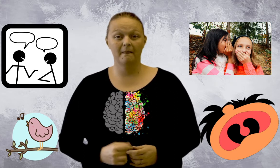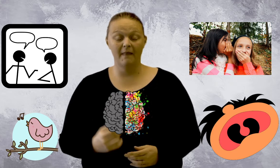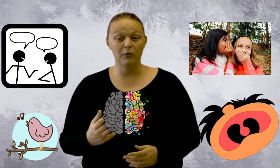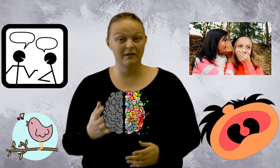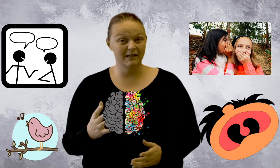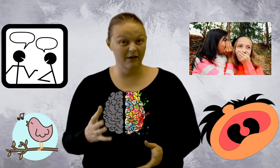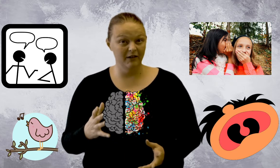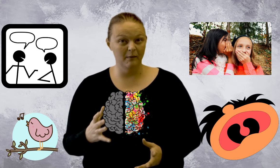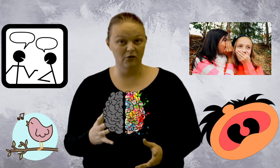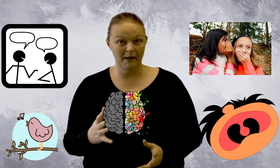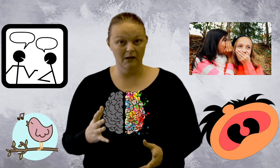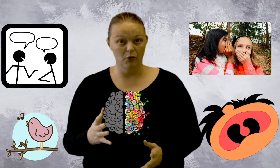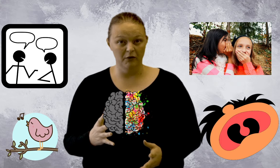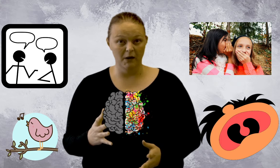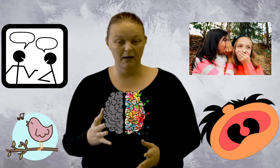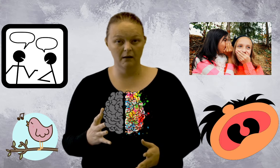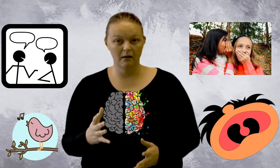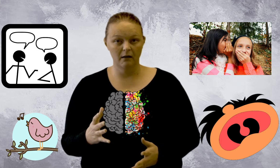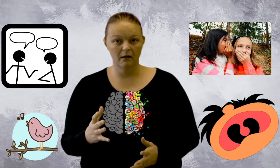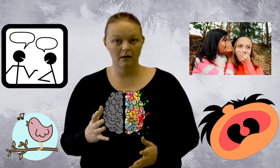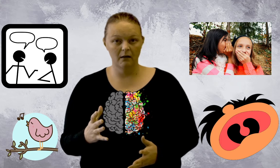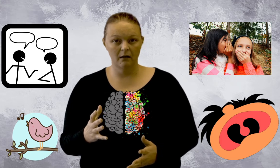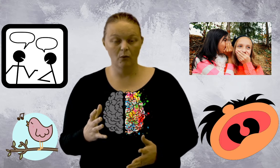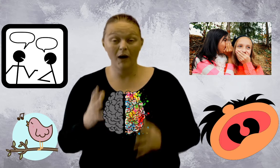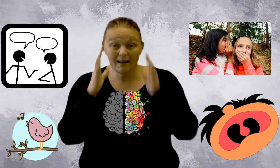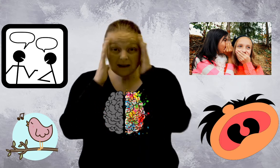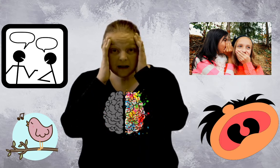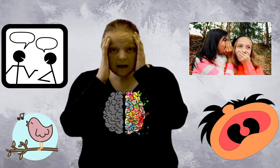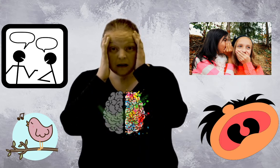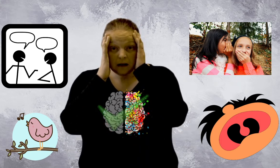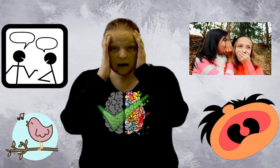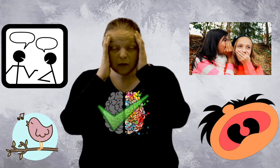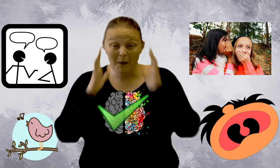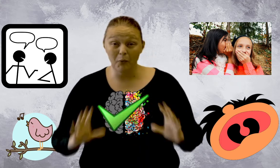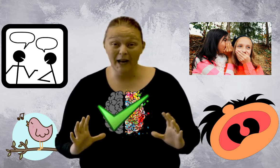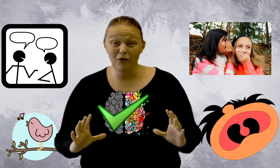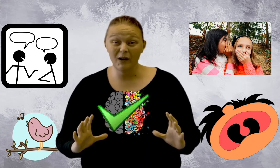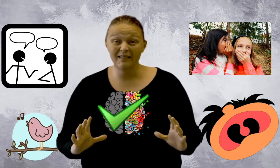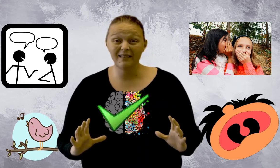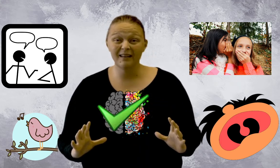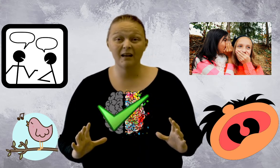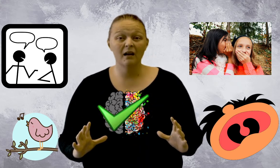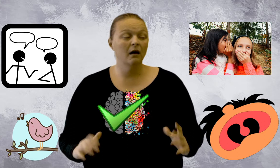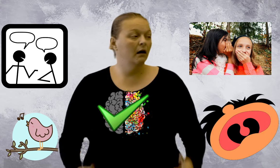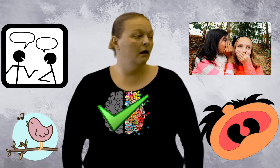That was definitely my speaking voice, right? What? It was my brain voice?